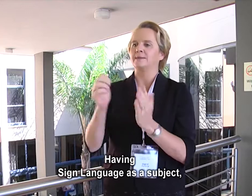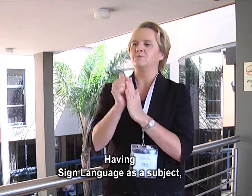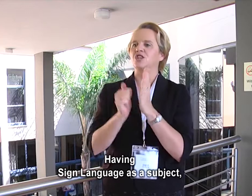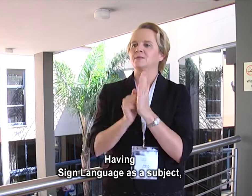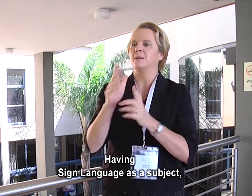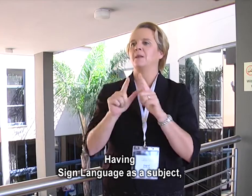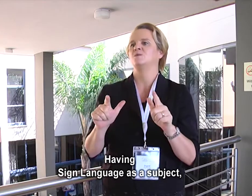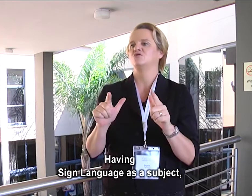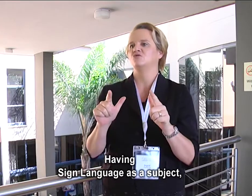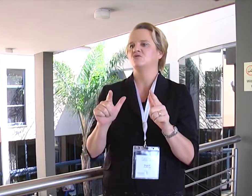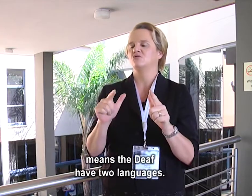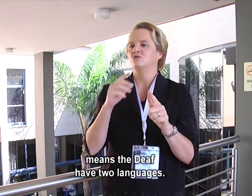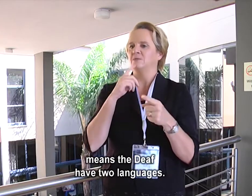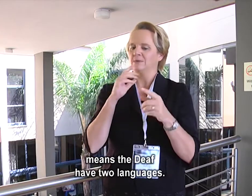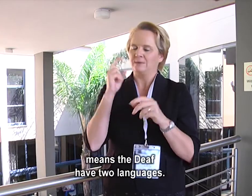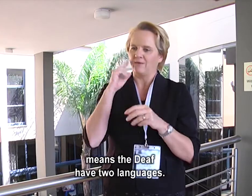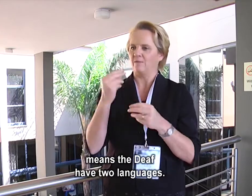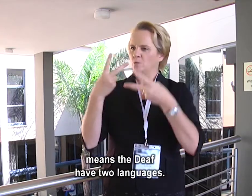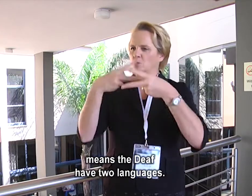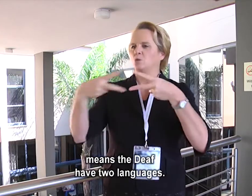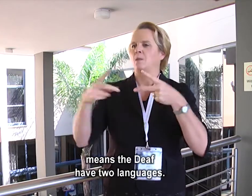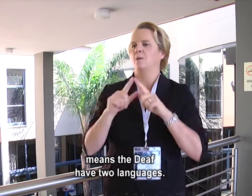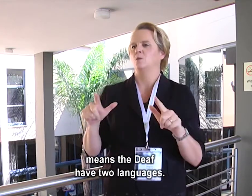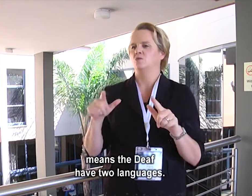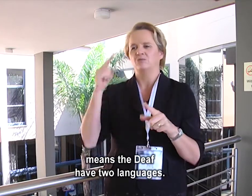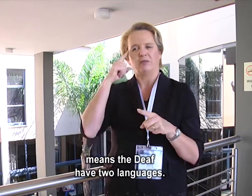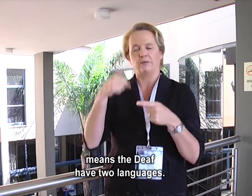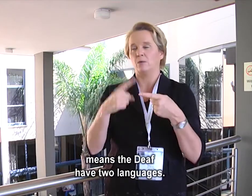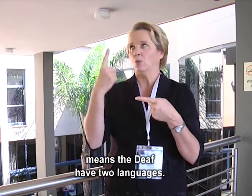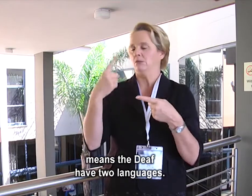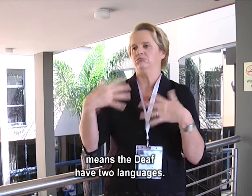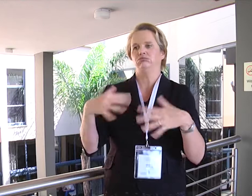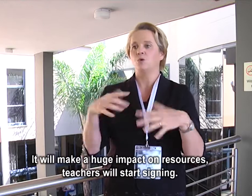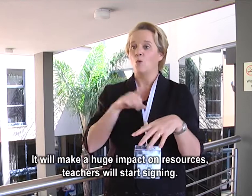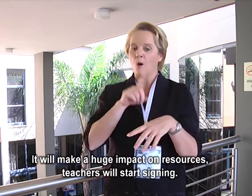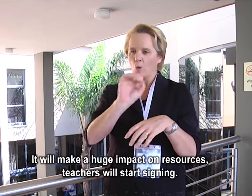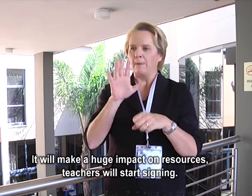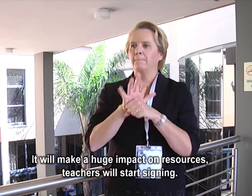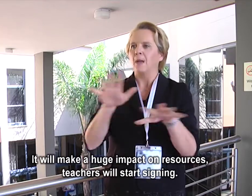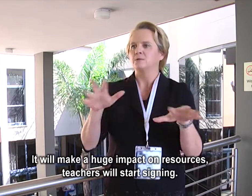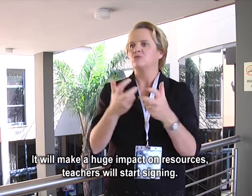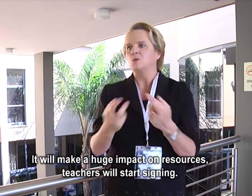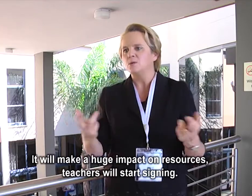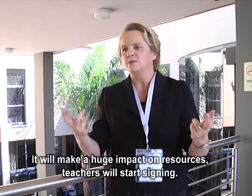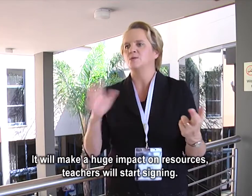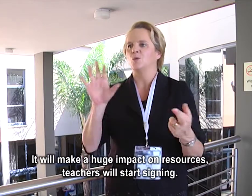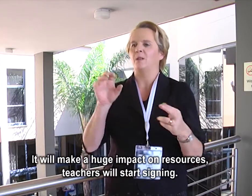Having sign language as a subject means the deaf have 2 languages. It will make a huge impact on